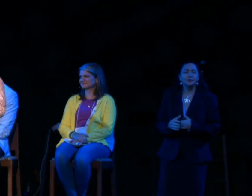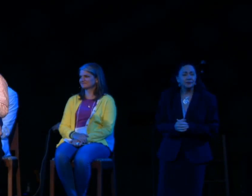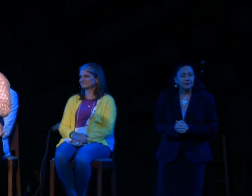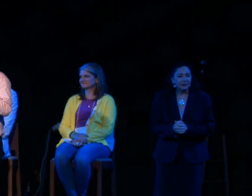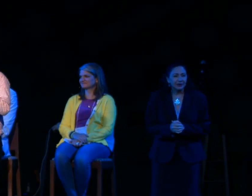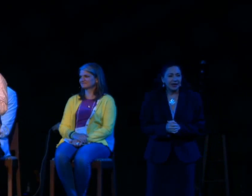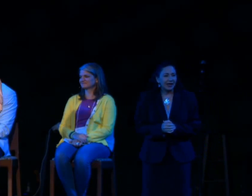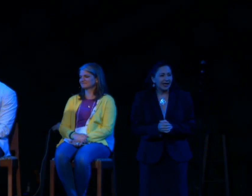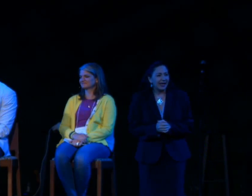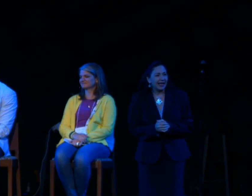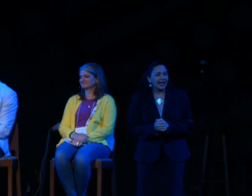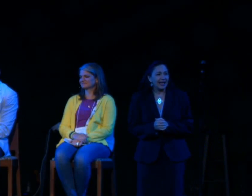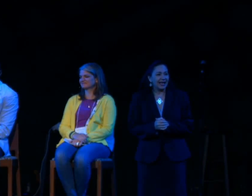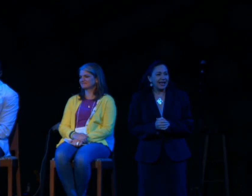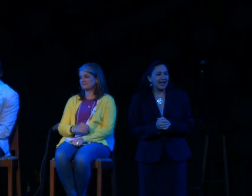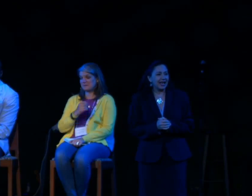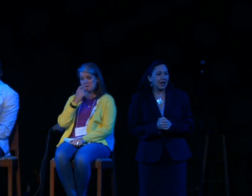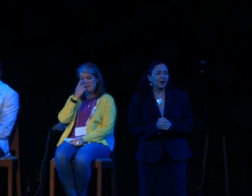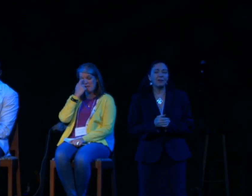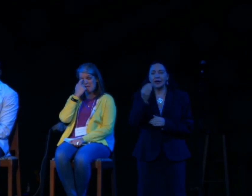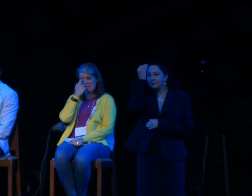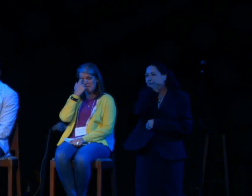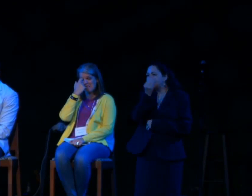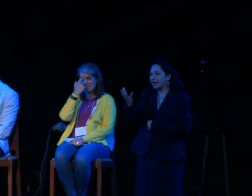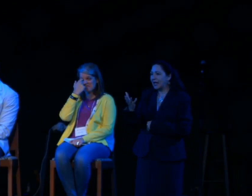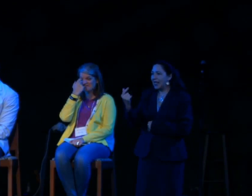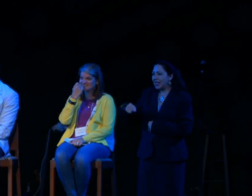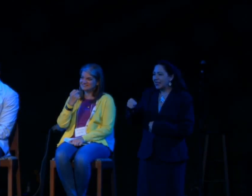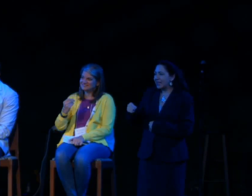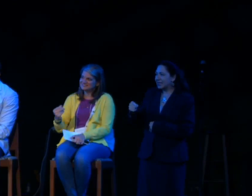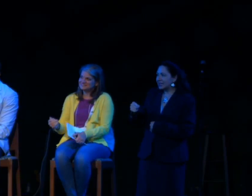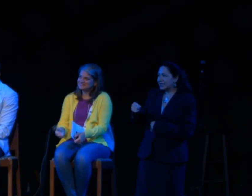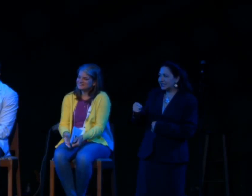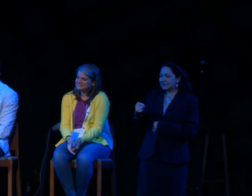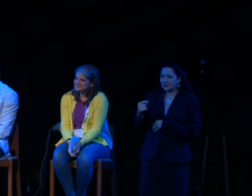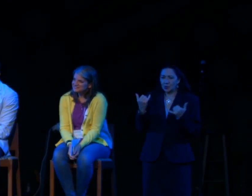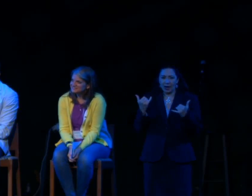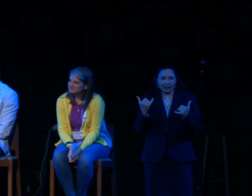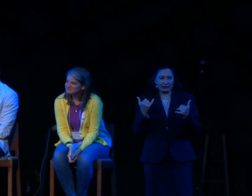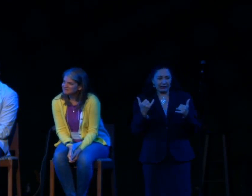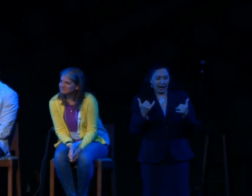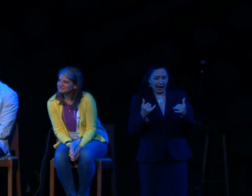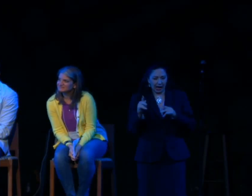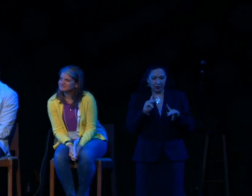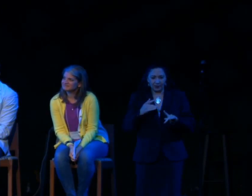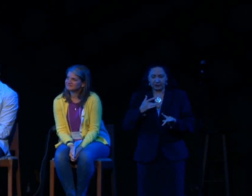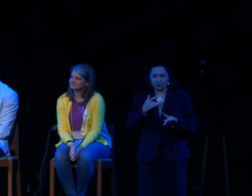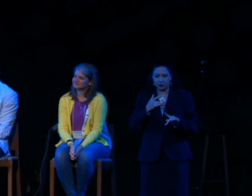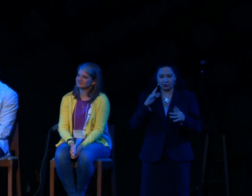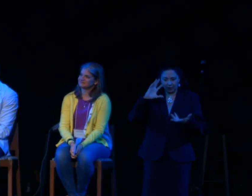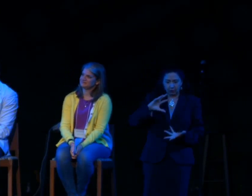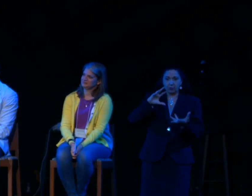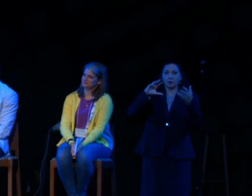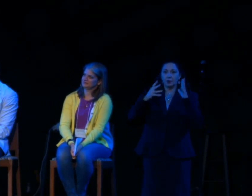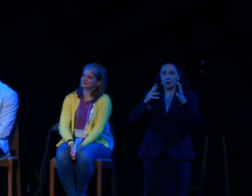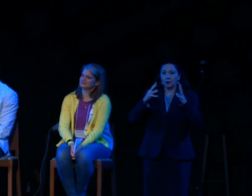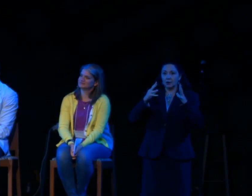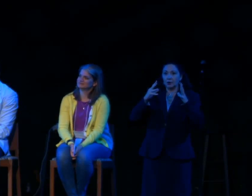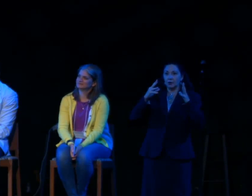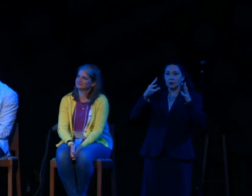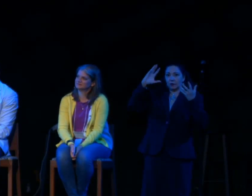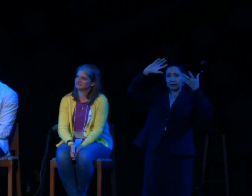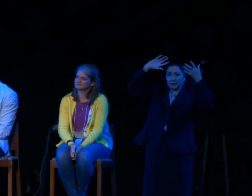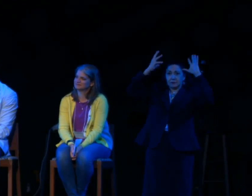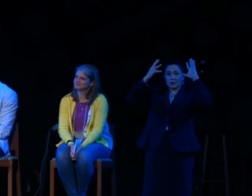So I guess what I want to say is, in this era of disruption and confusion, you were going to